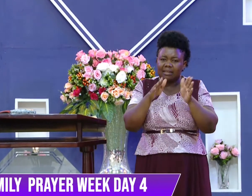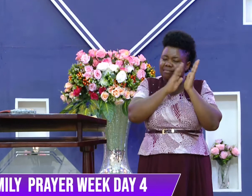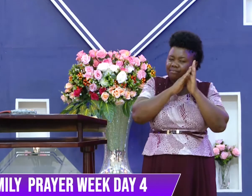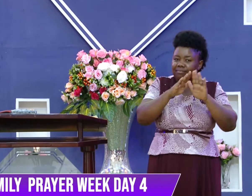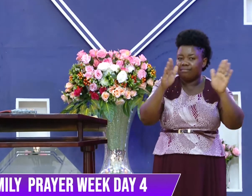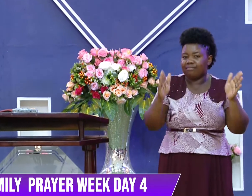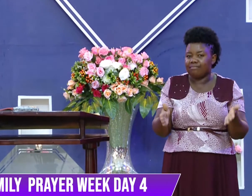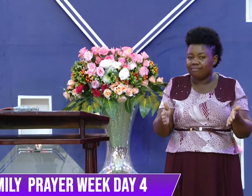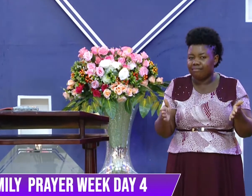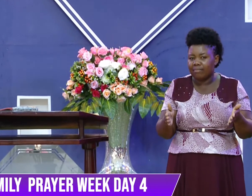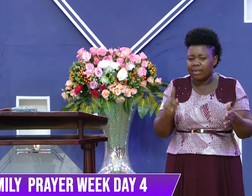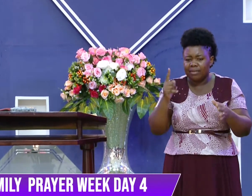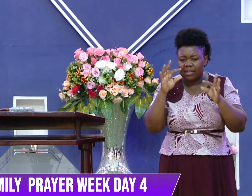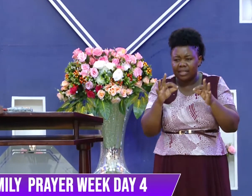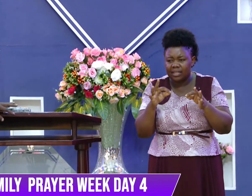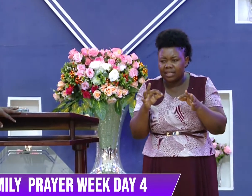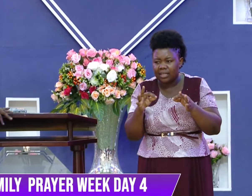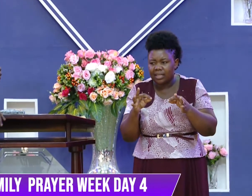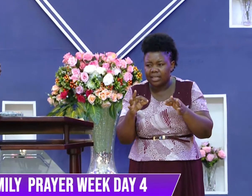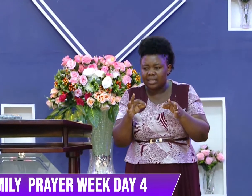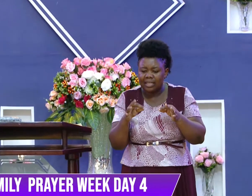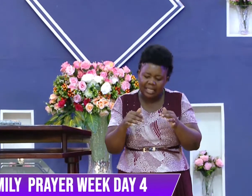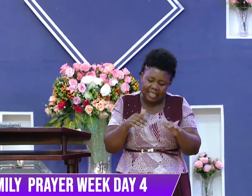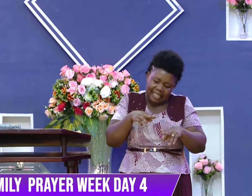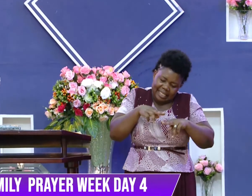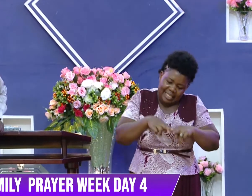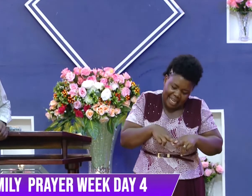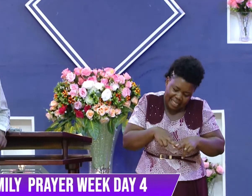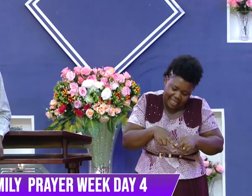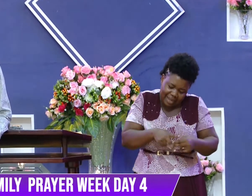bedroom. The first thing she did,